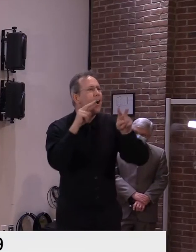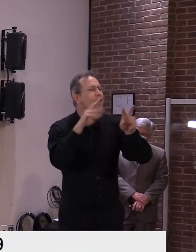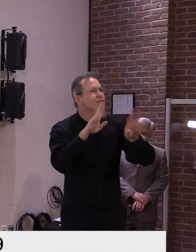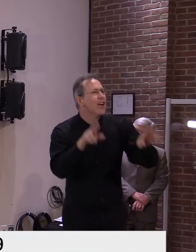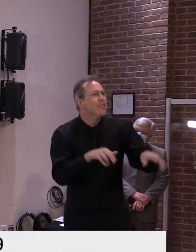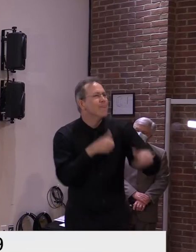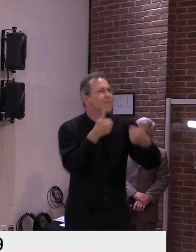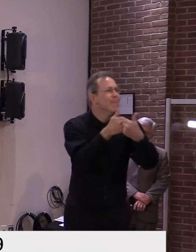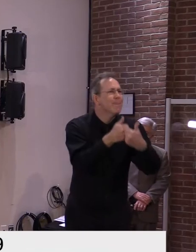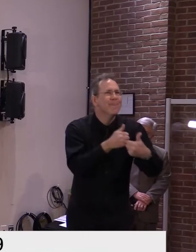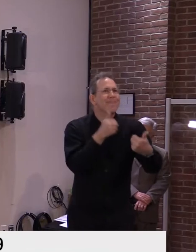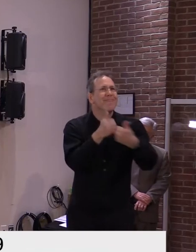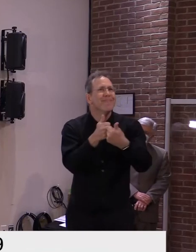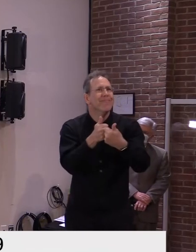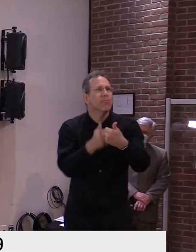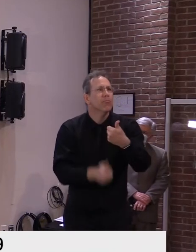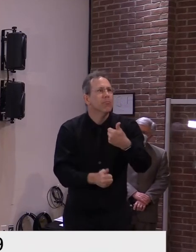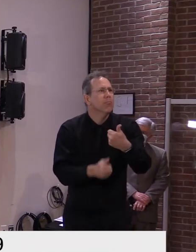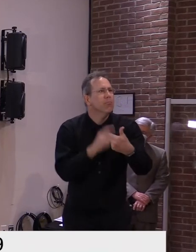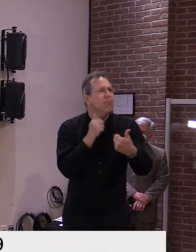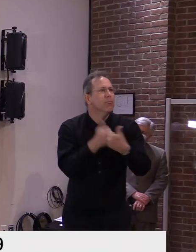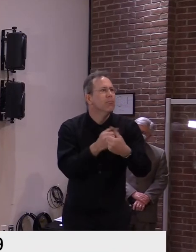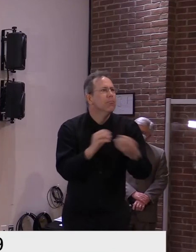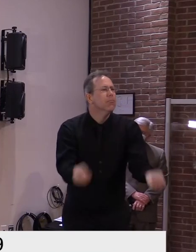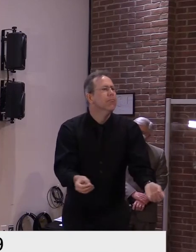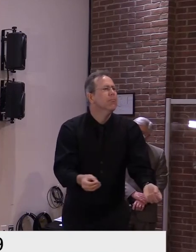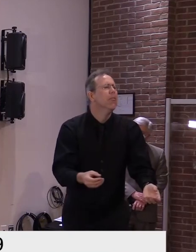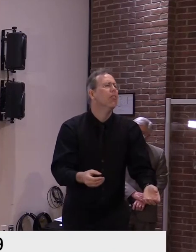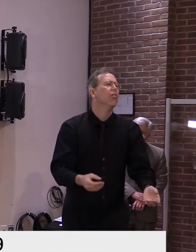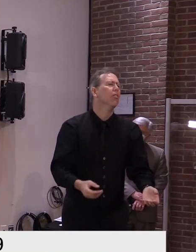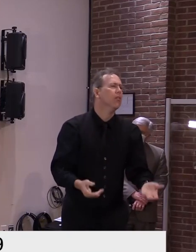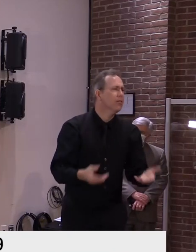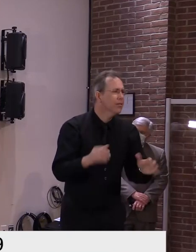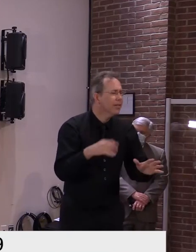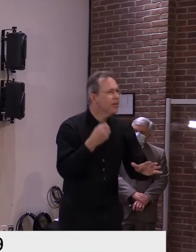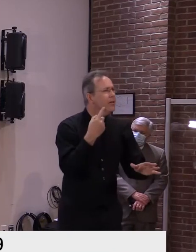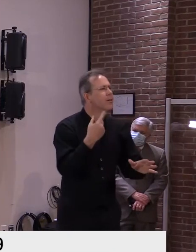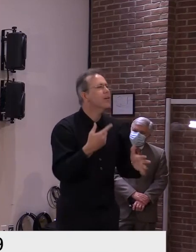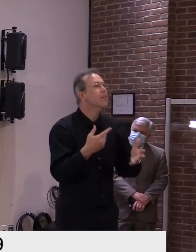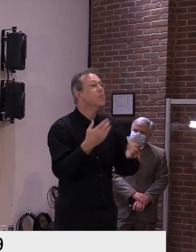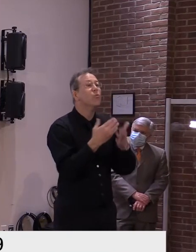I don't know if that devastation is greater than not having a season at all.